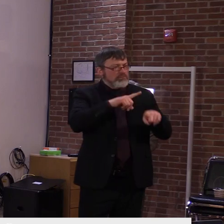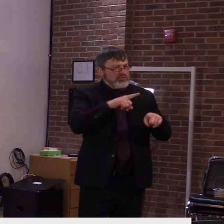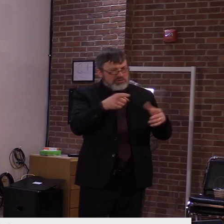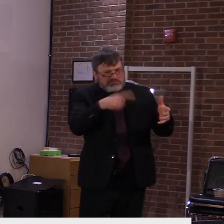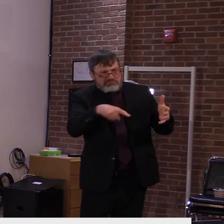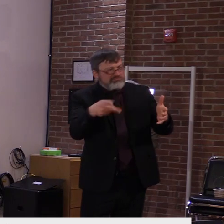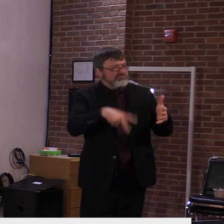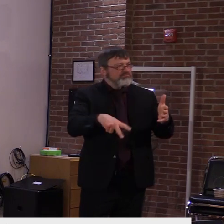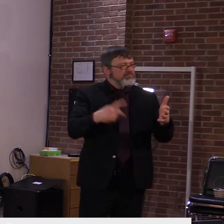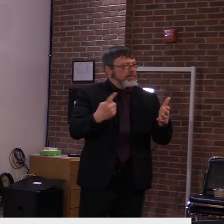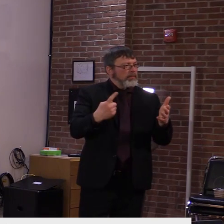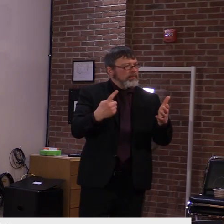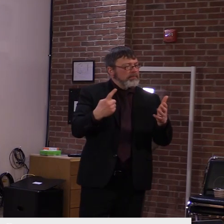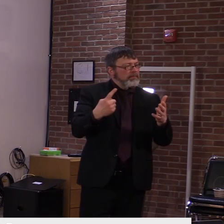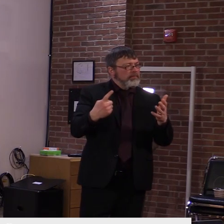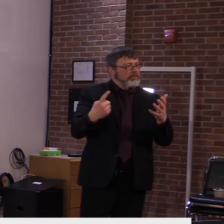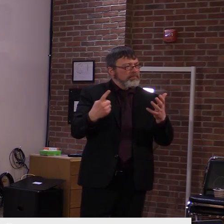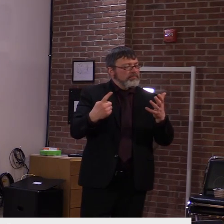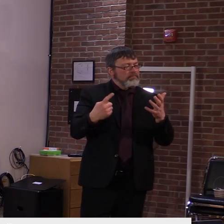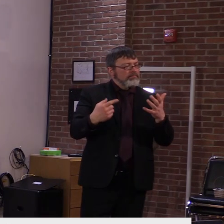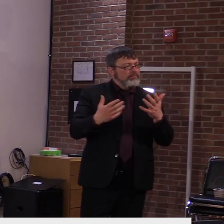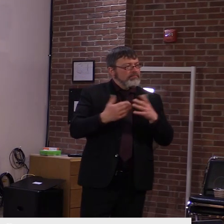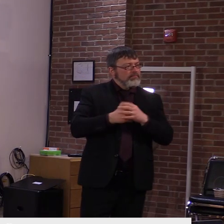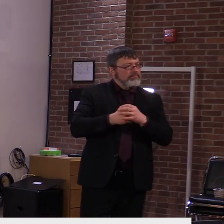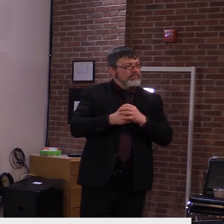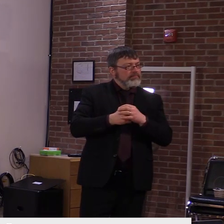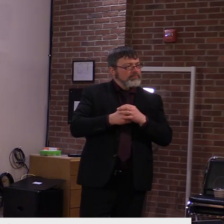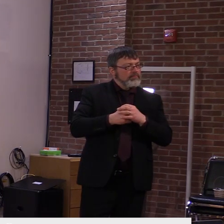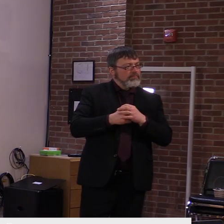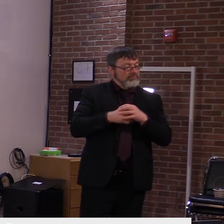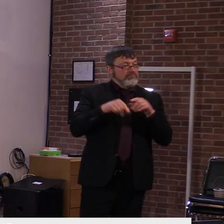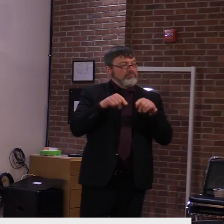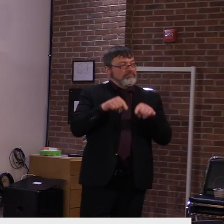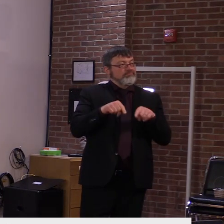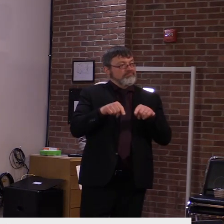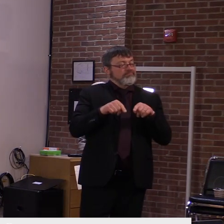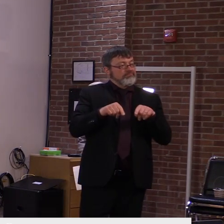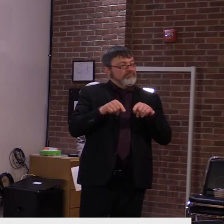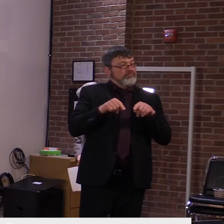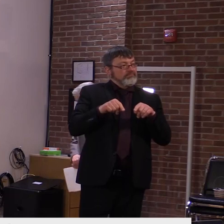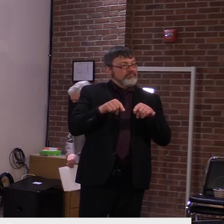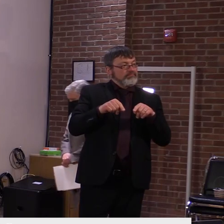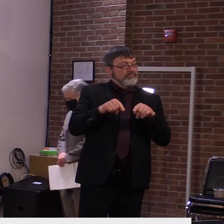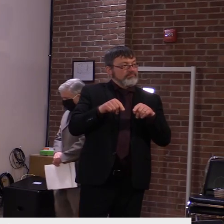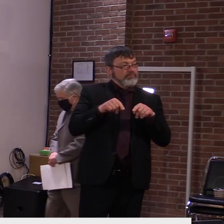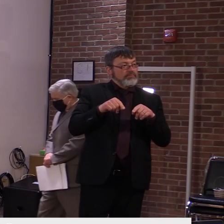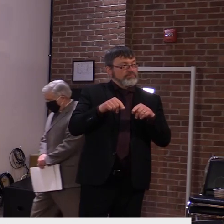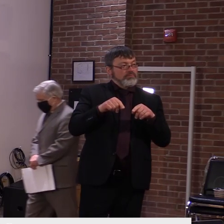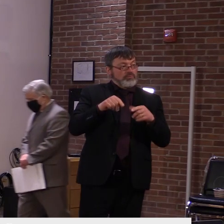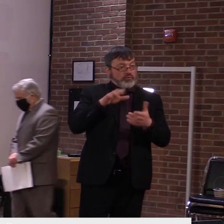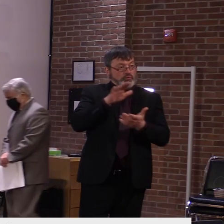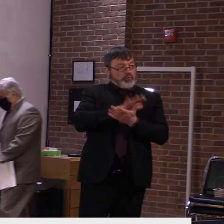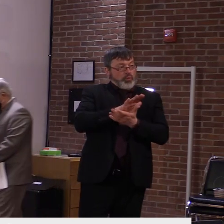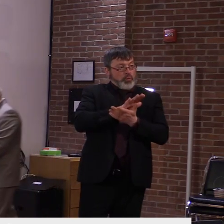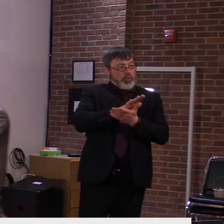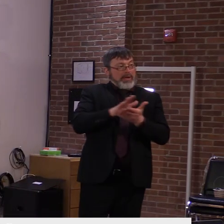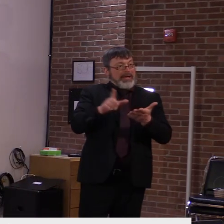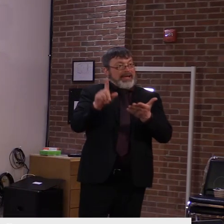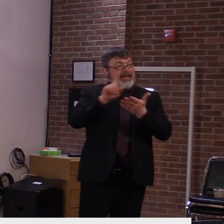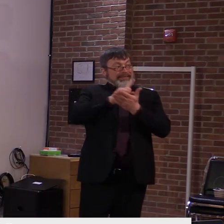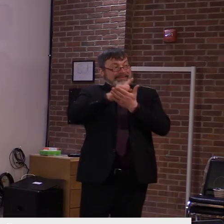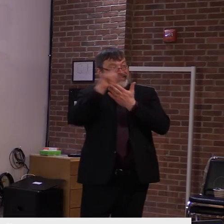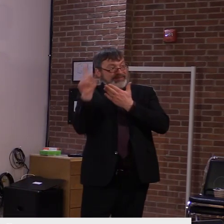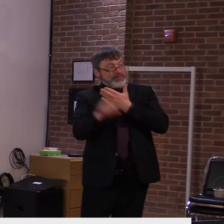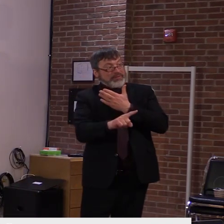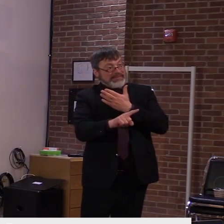In the schools where there will be teachers getting vaccinated and substitute teachers getting vaccinated, will the same